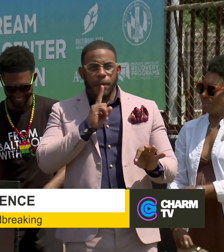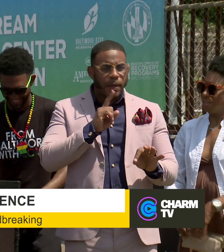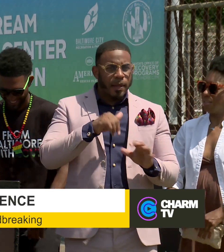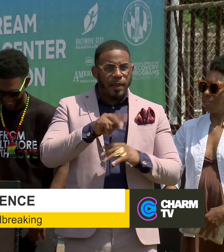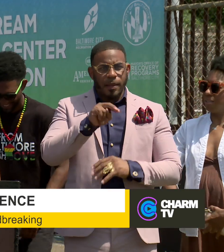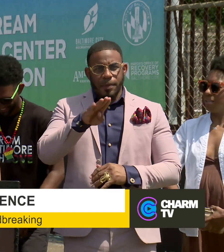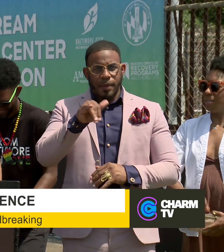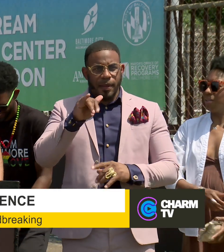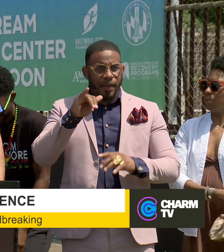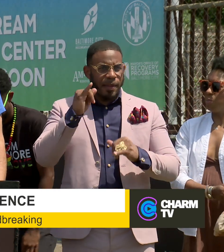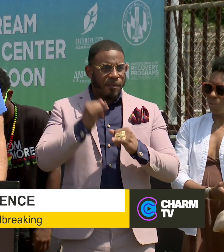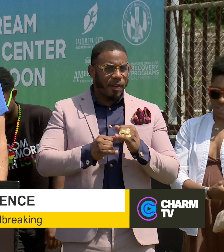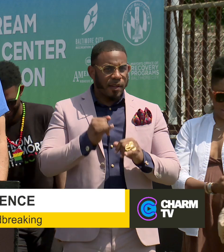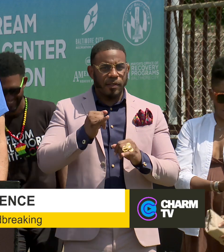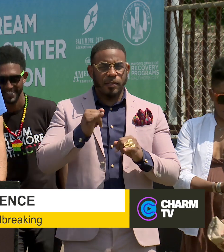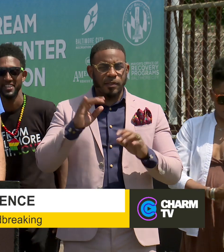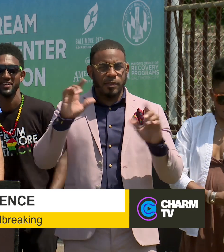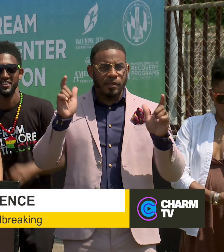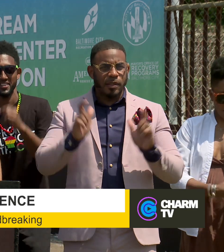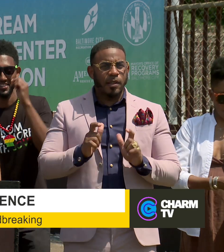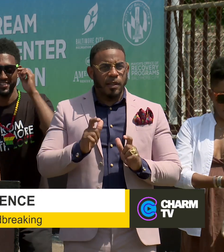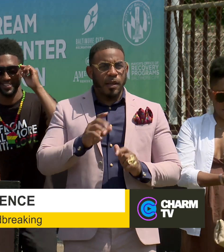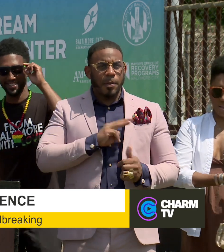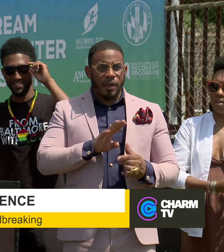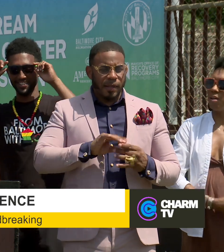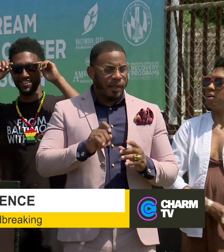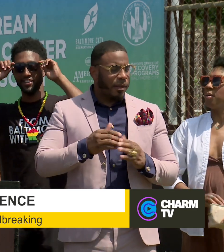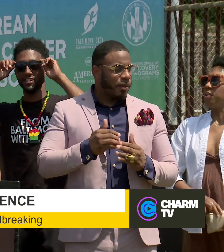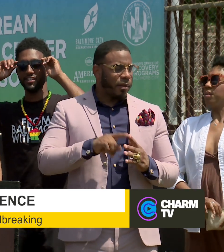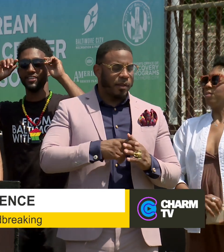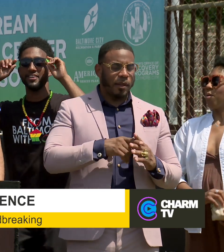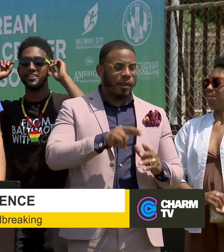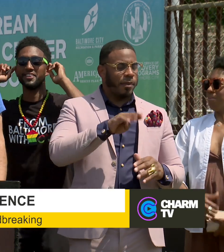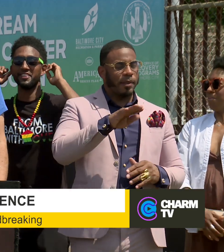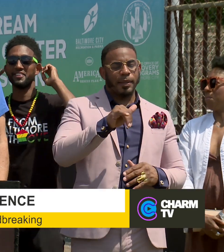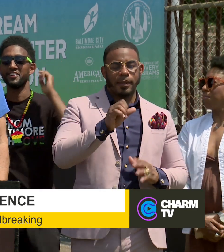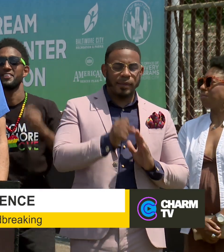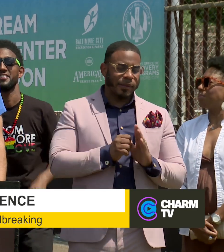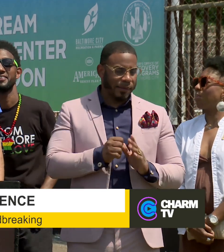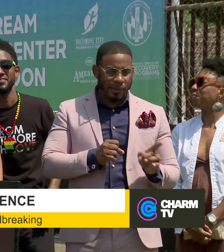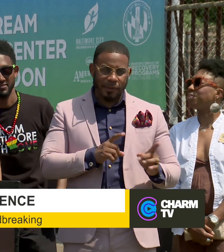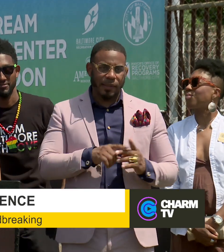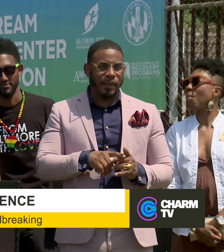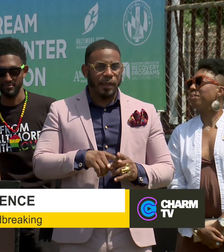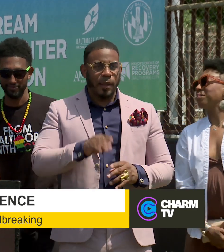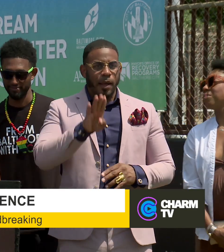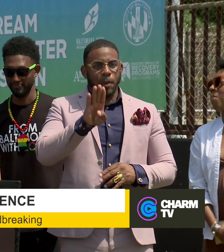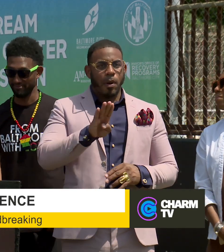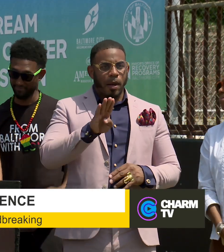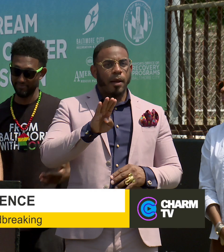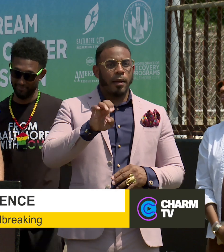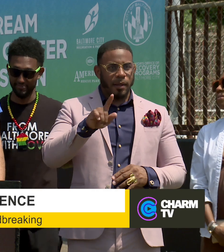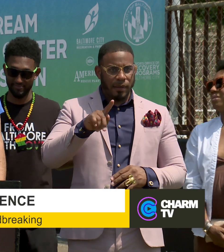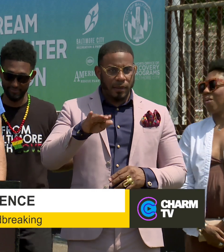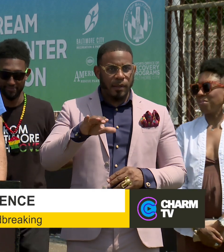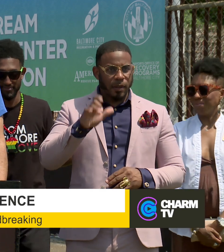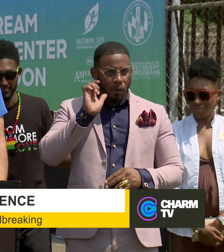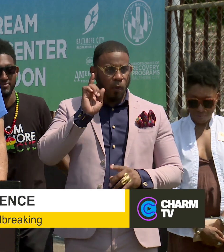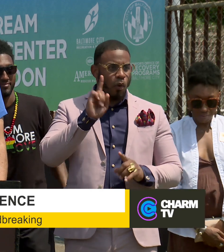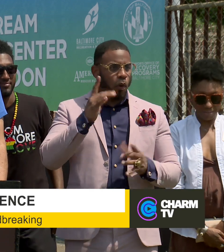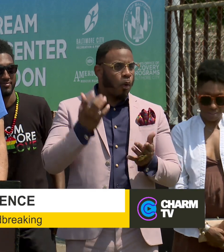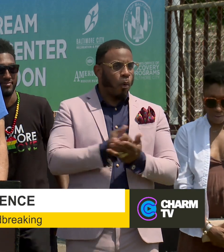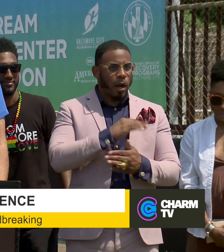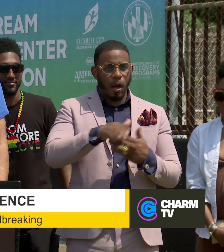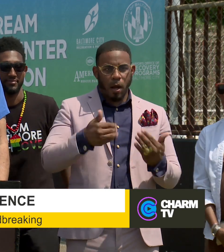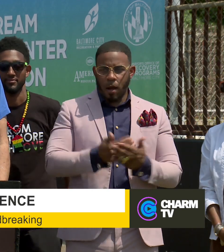in the NBA Finals. Mayor Scott said before the start of the NBA season that the Boston Celtics were going to